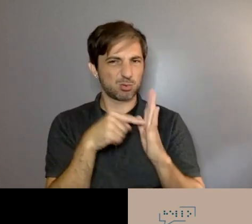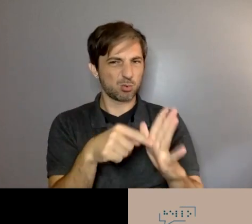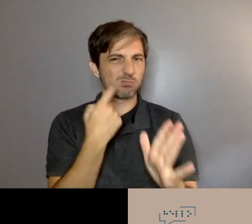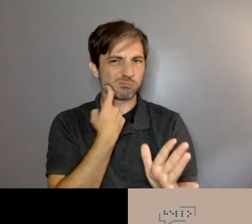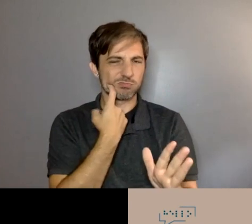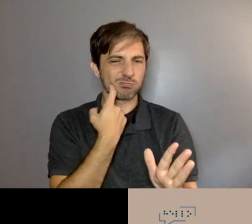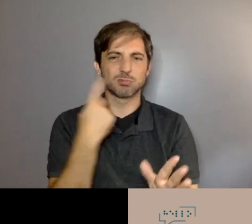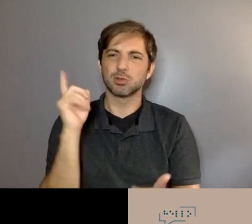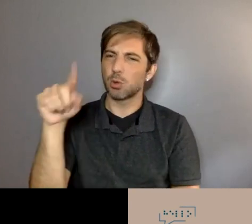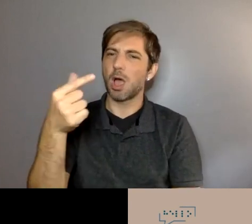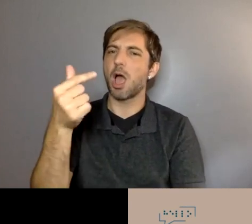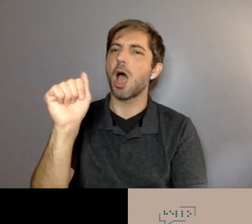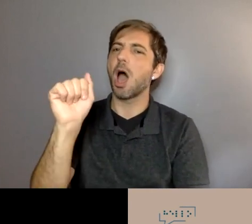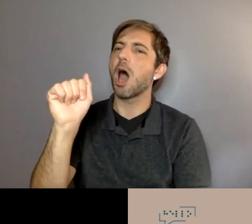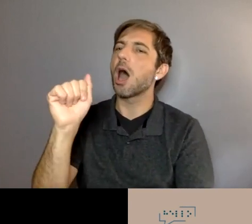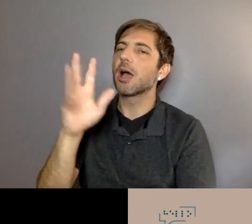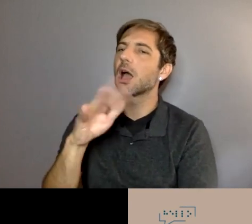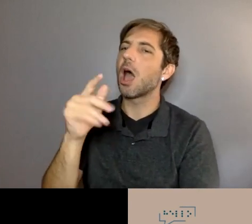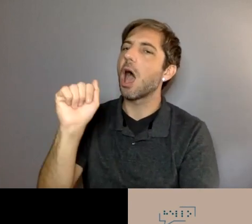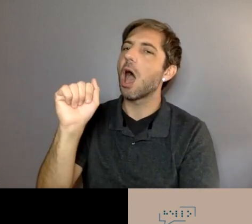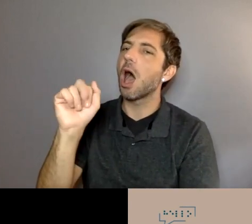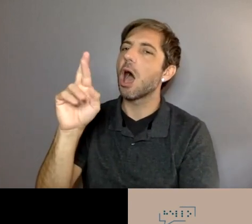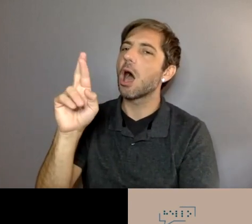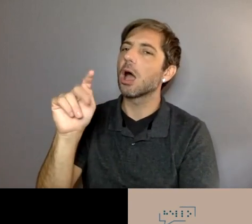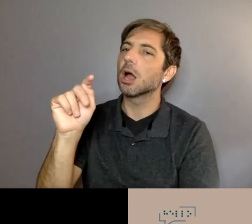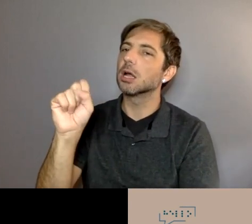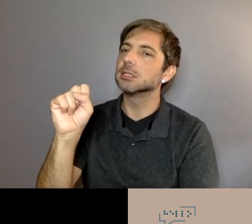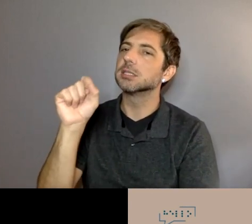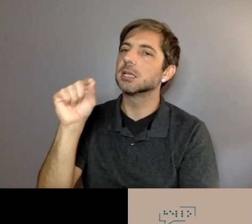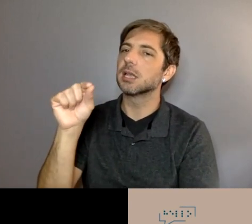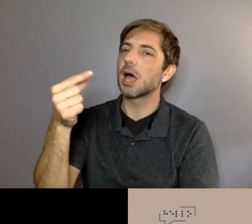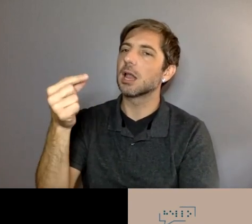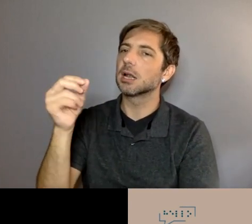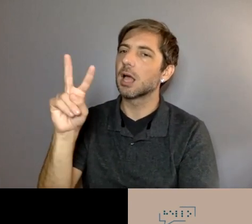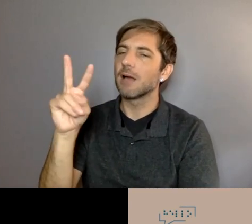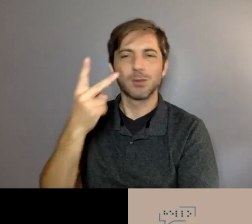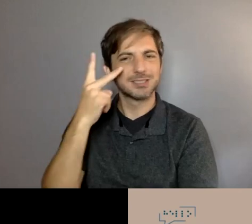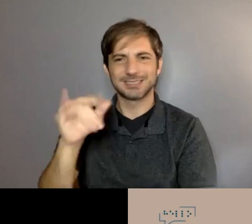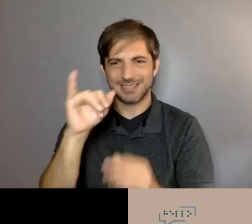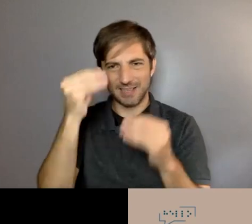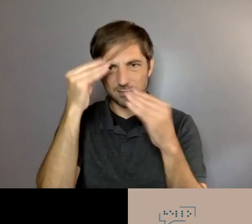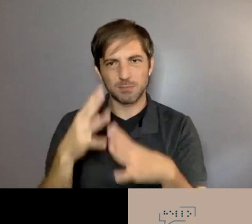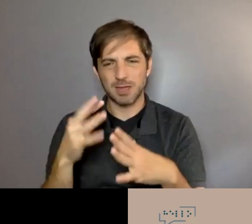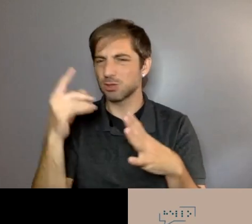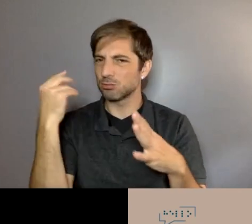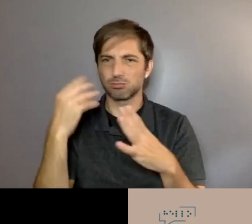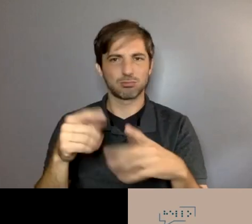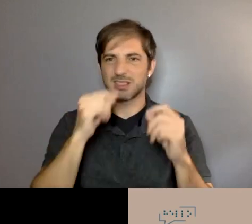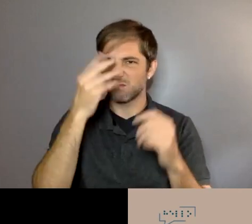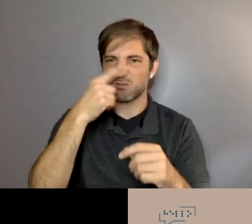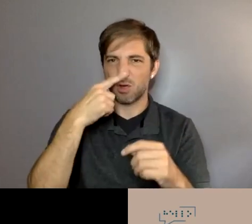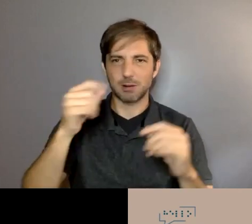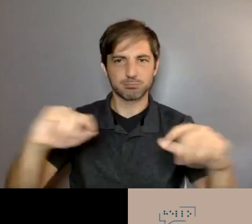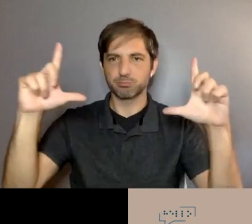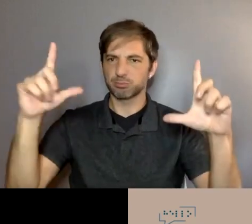Just go to arts.gov and you'll see our American Rescue Plan information right up front. We have links in